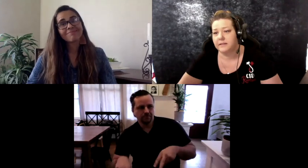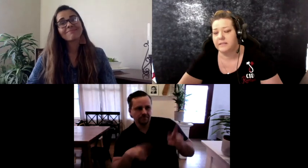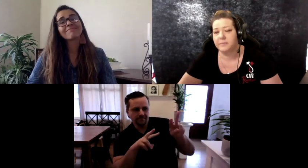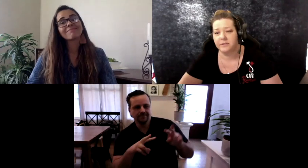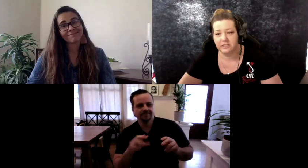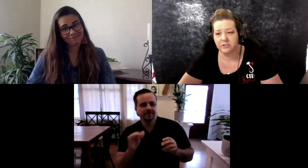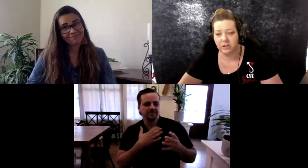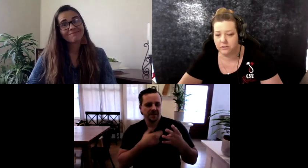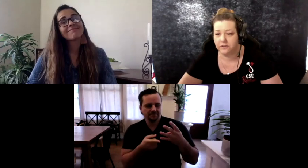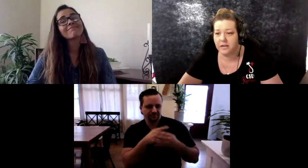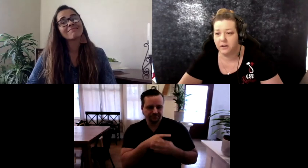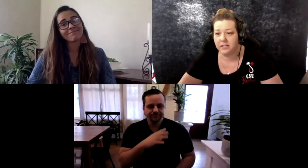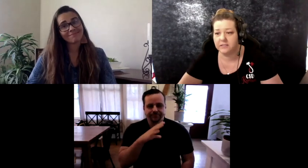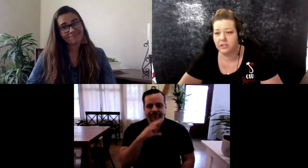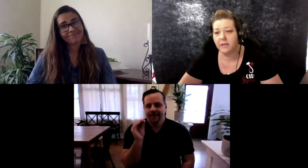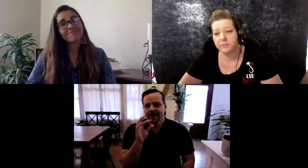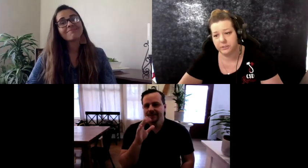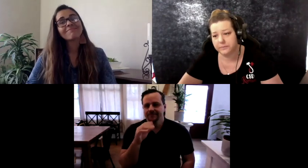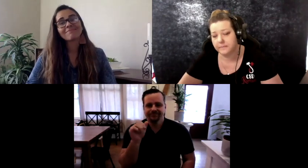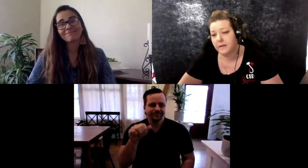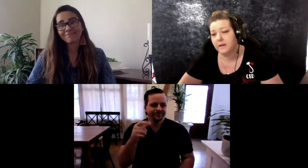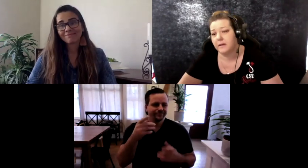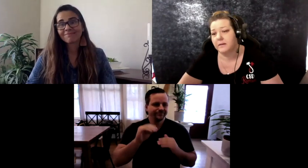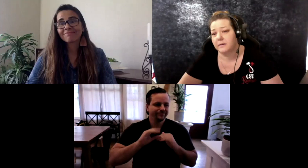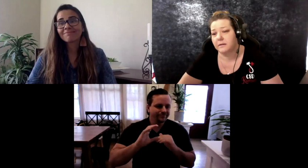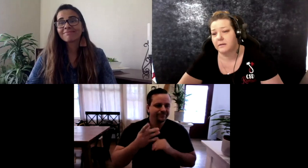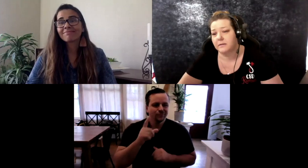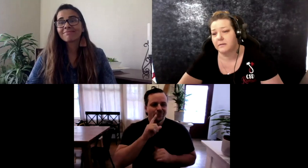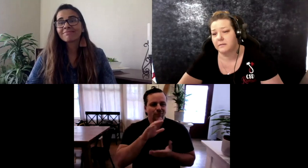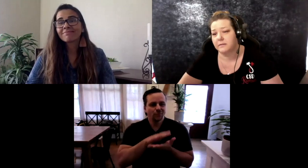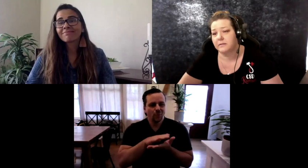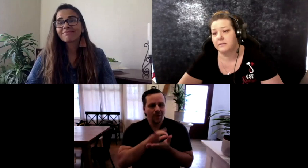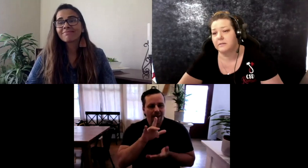It's that built-in structure for the younger kids to look up to.